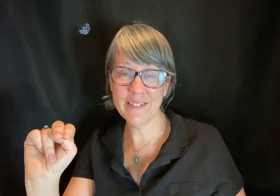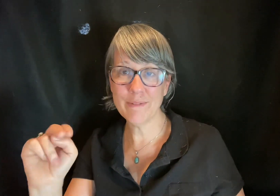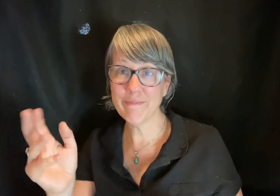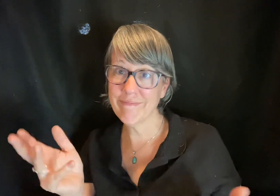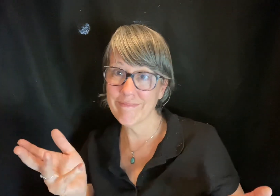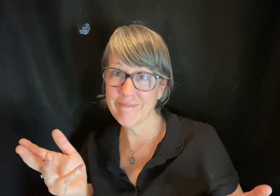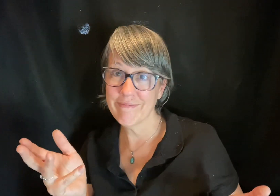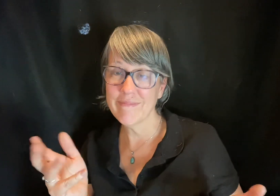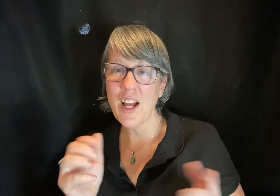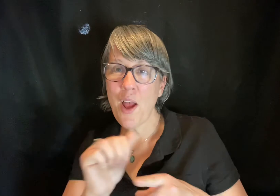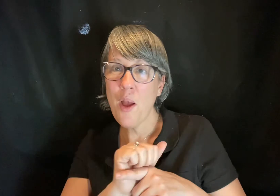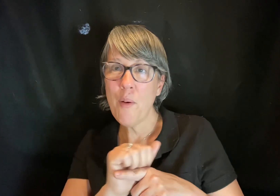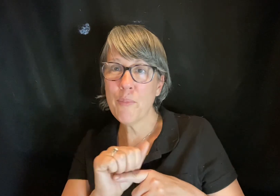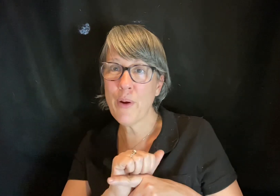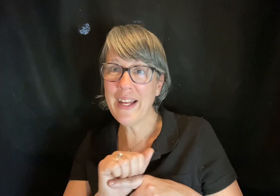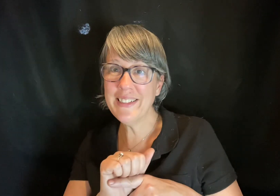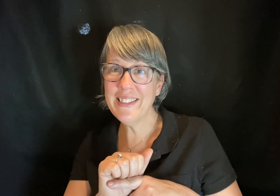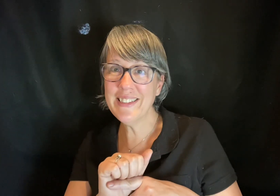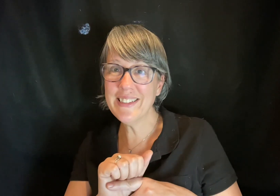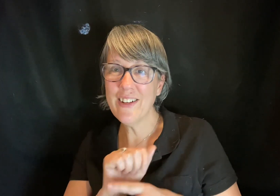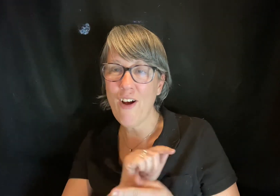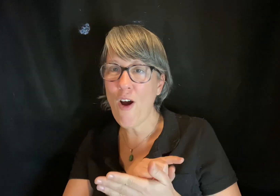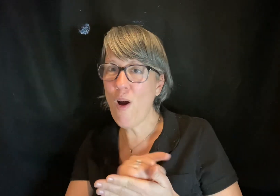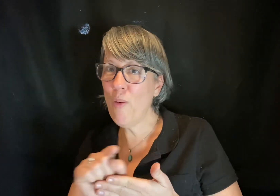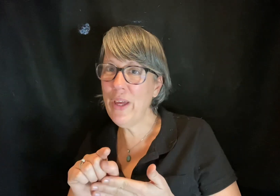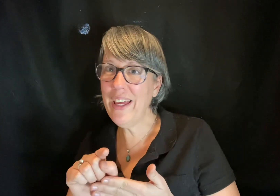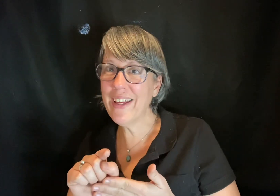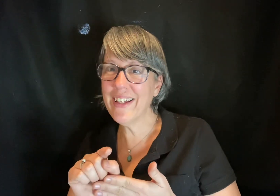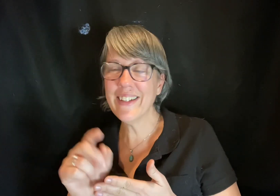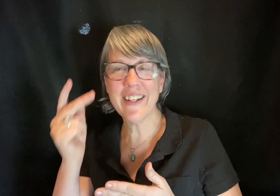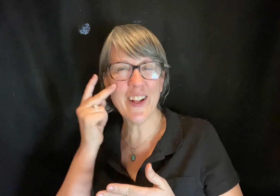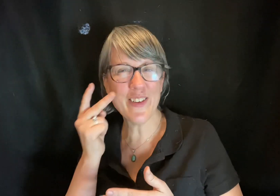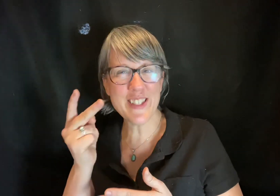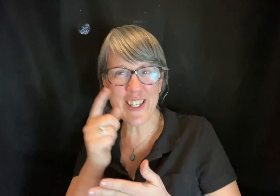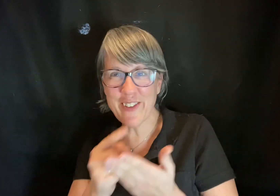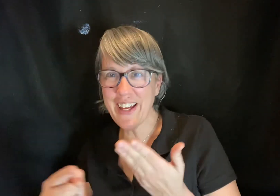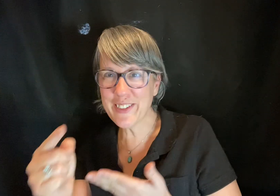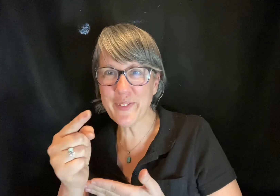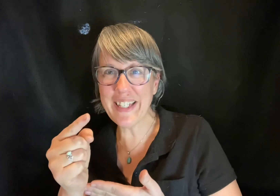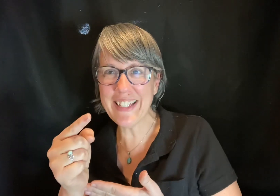Practice all week. I'll see you next week.